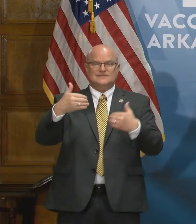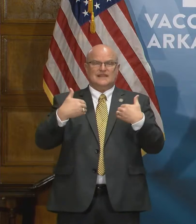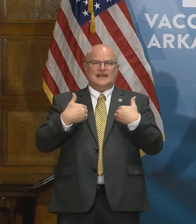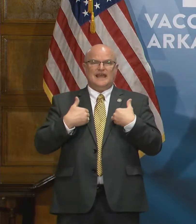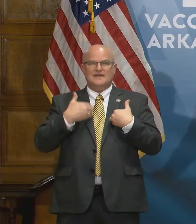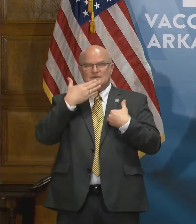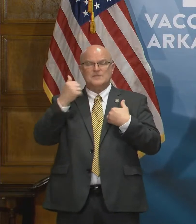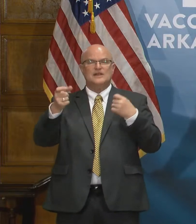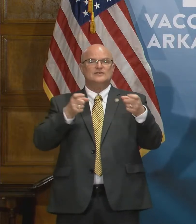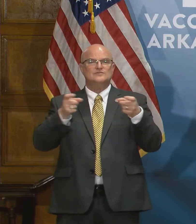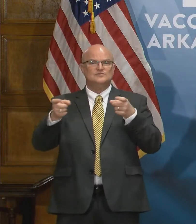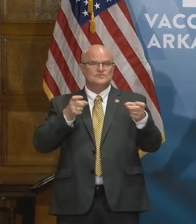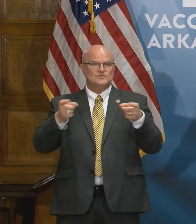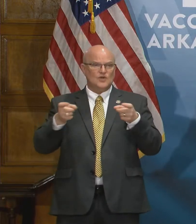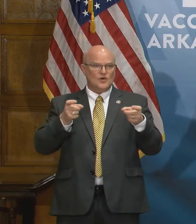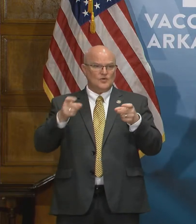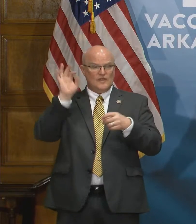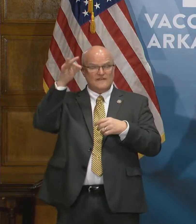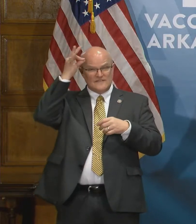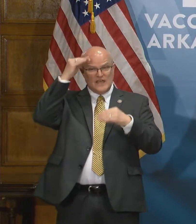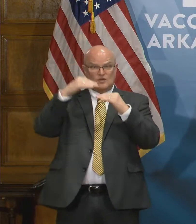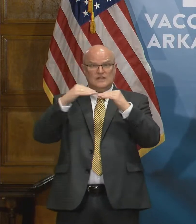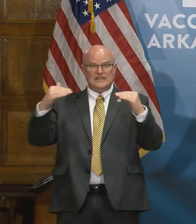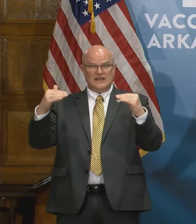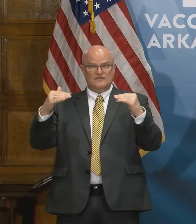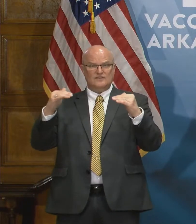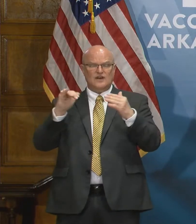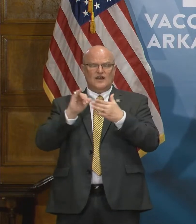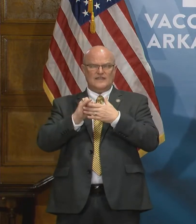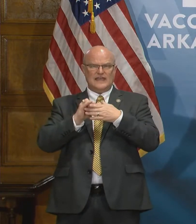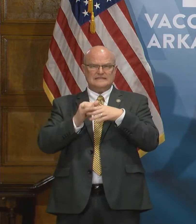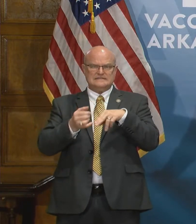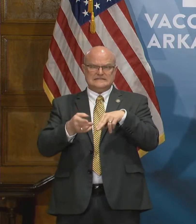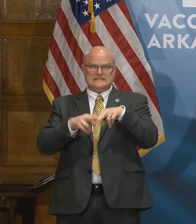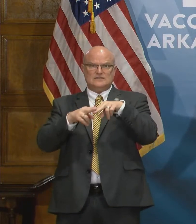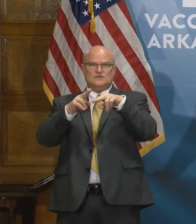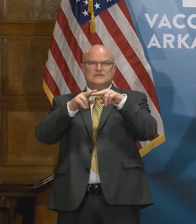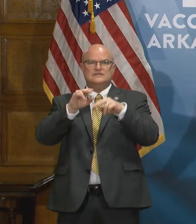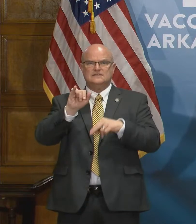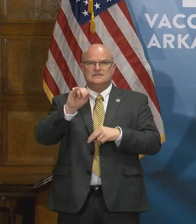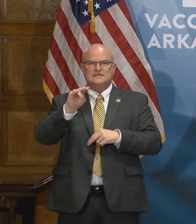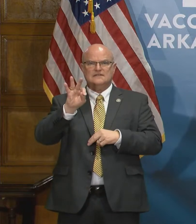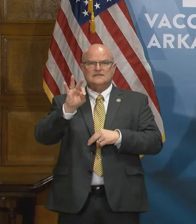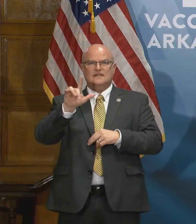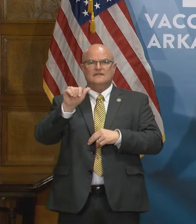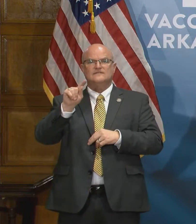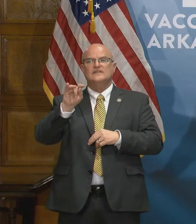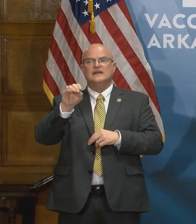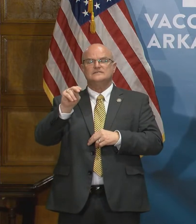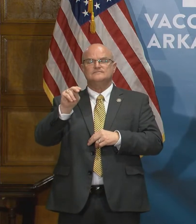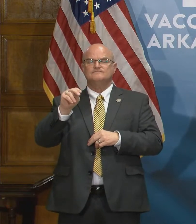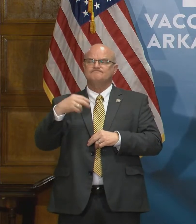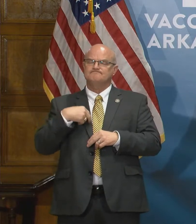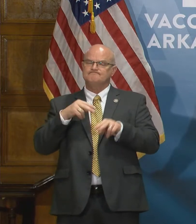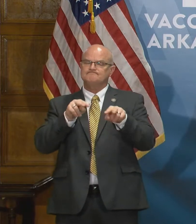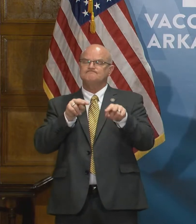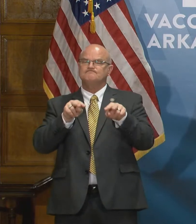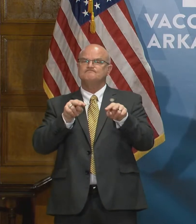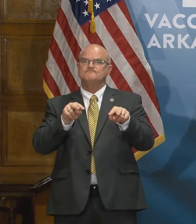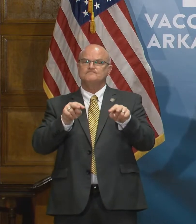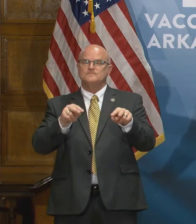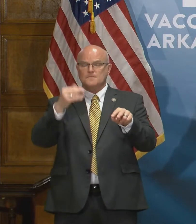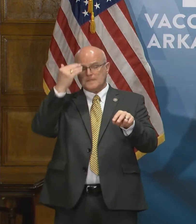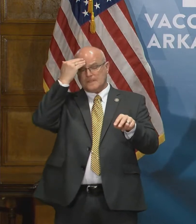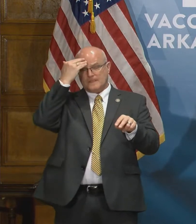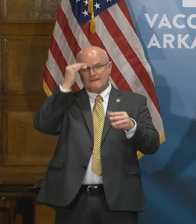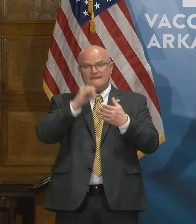have better controls from the federal level on that increase of inflation. We'll continue to look at that, and we